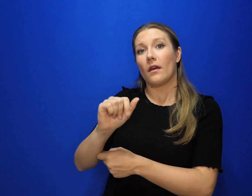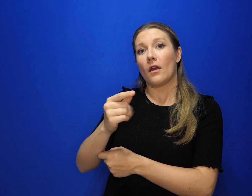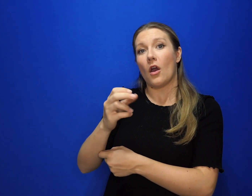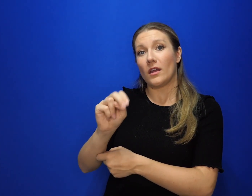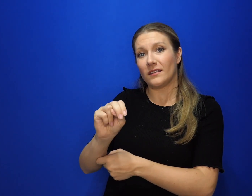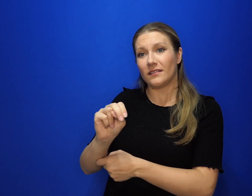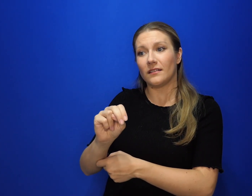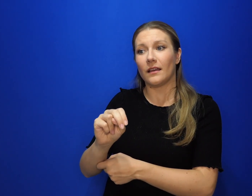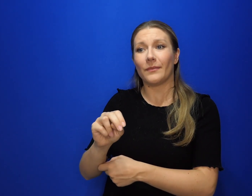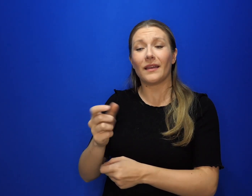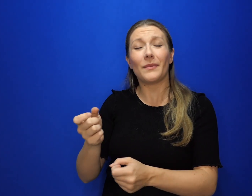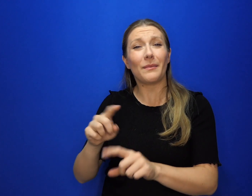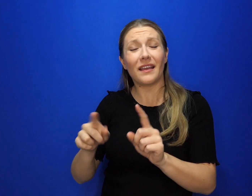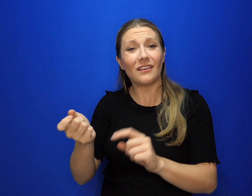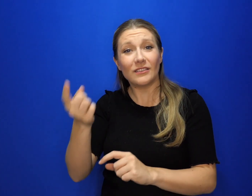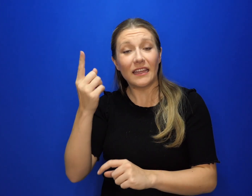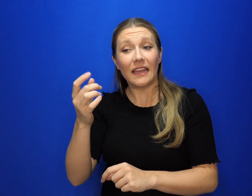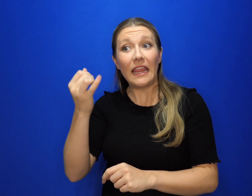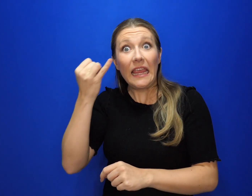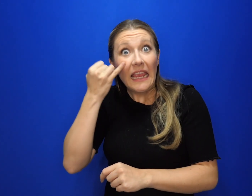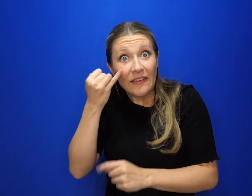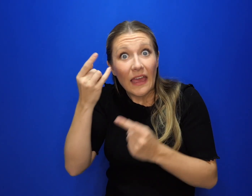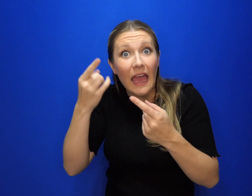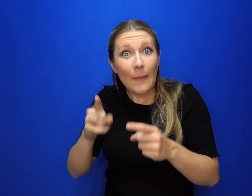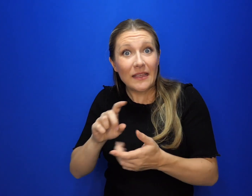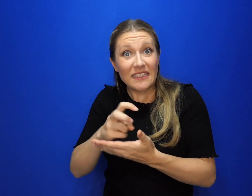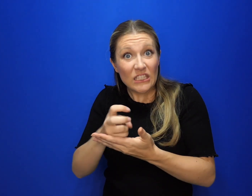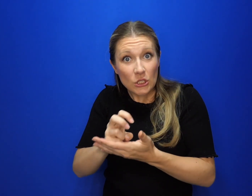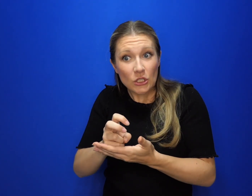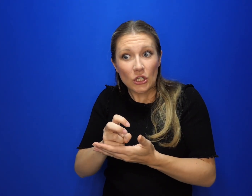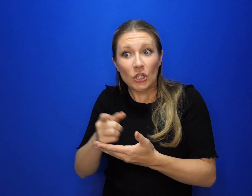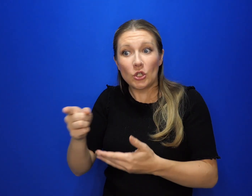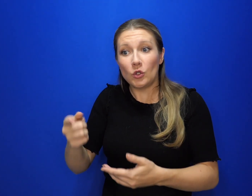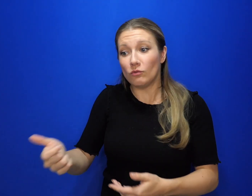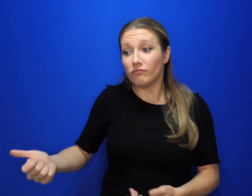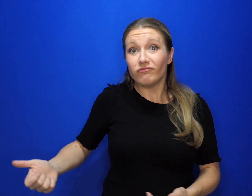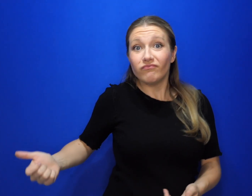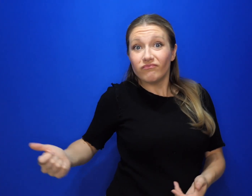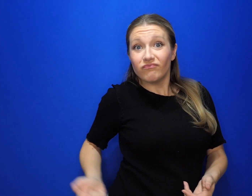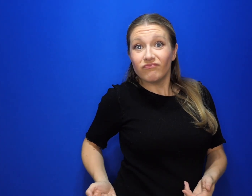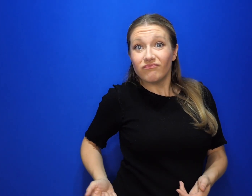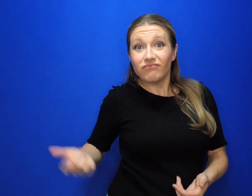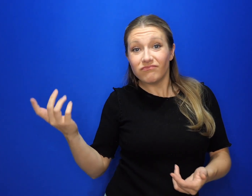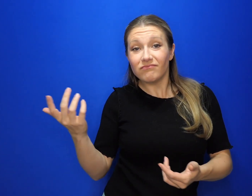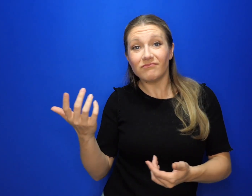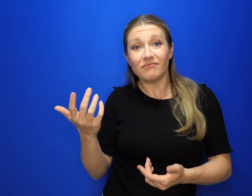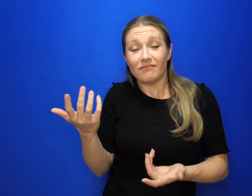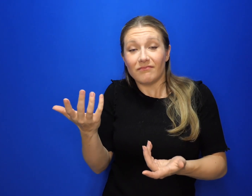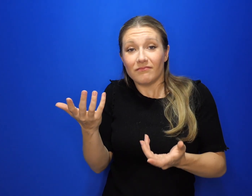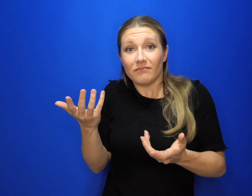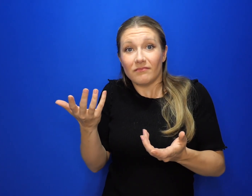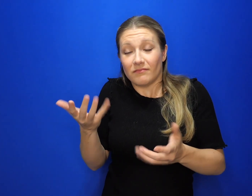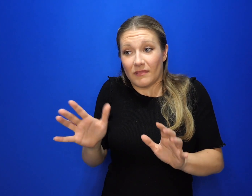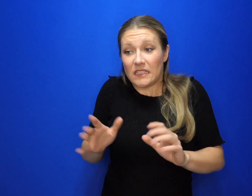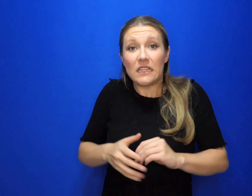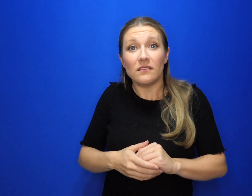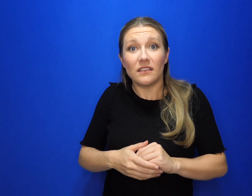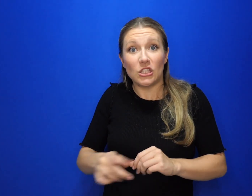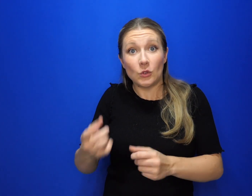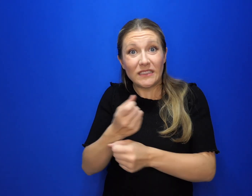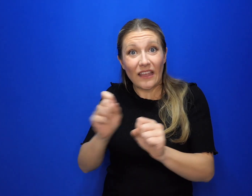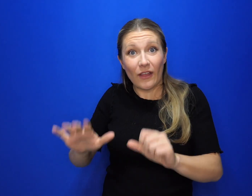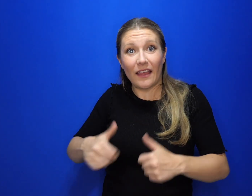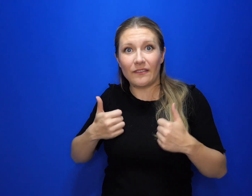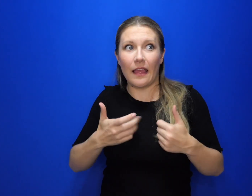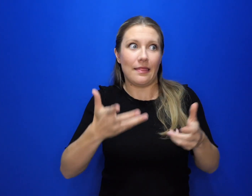listen, if this should happen, if Arden has a seizure, you stick this thing in her butt and push the plunger, and you're going